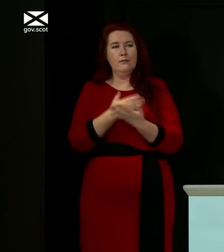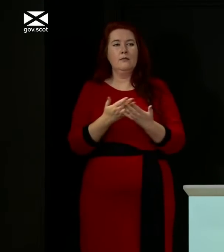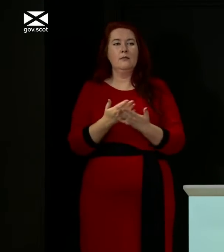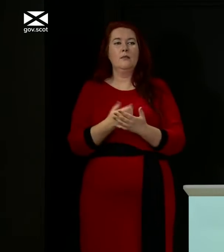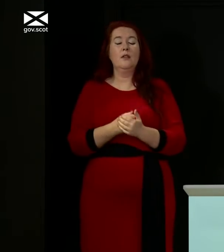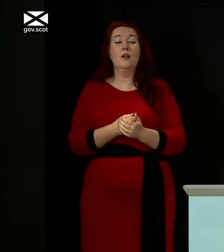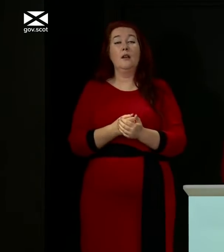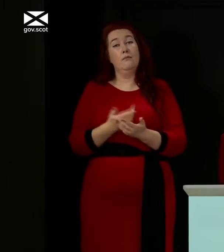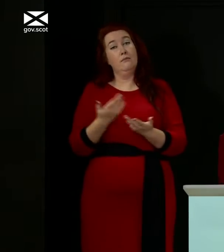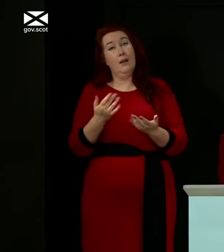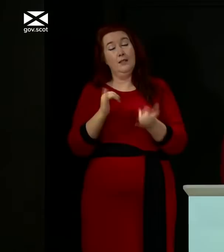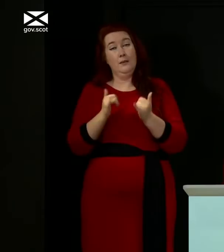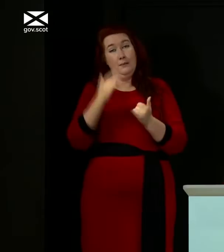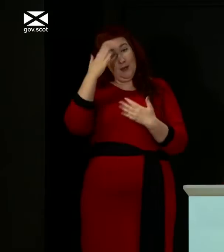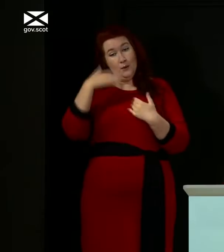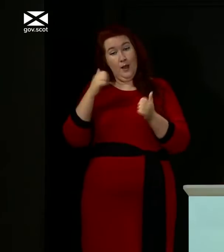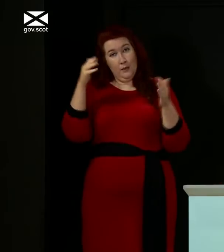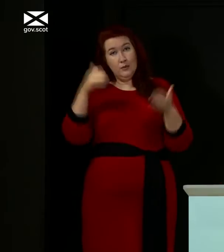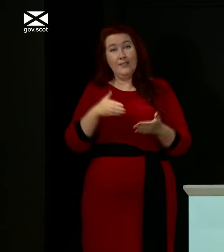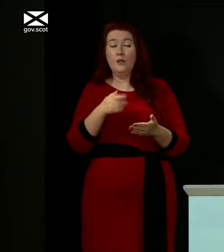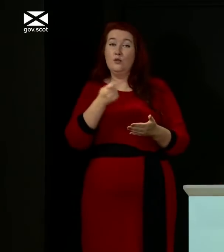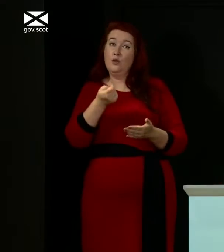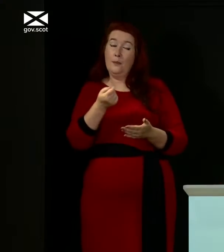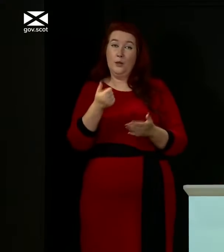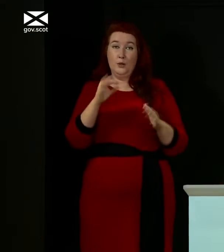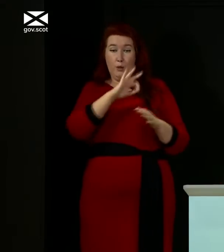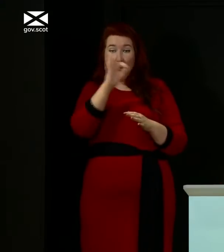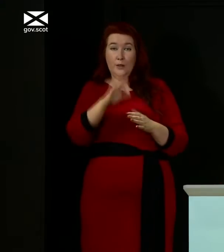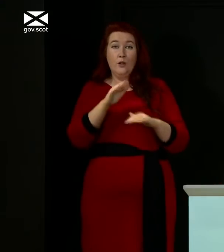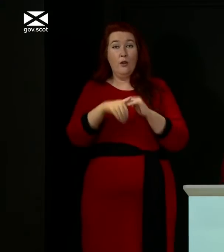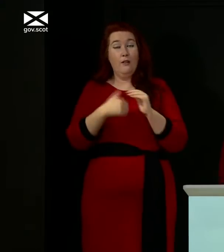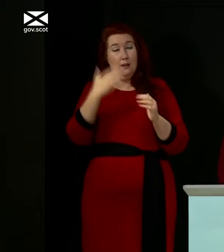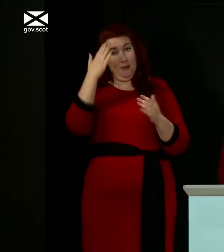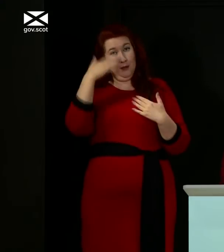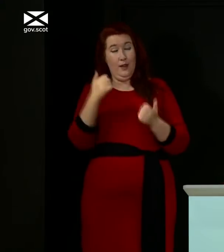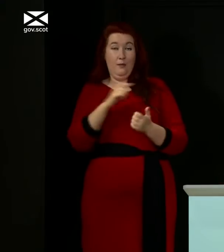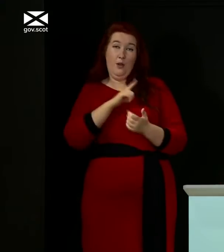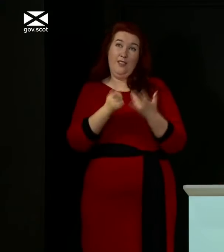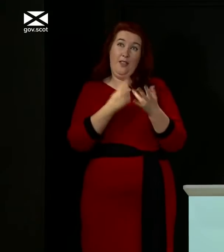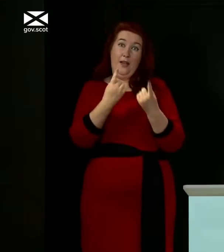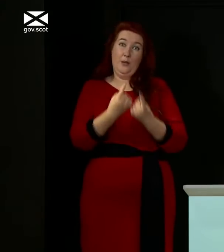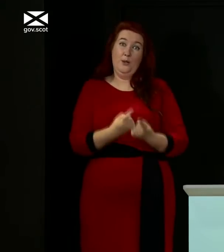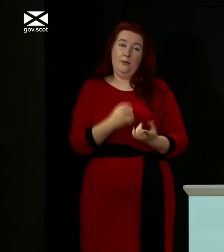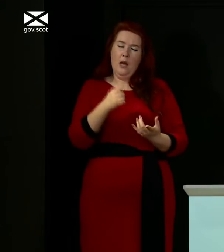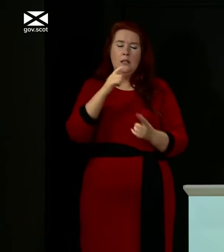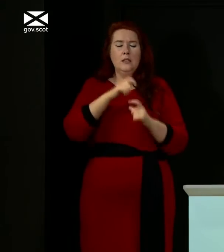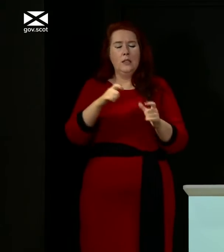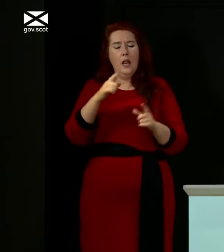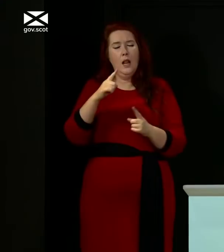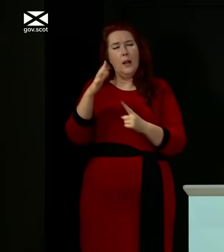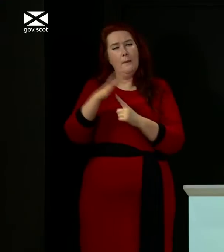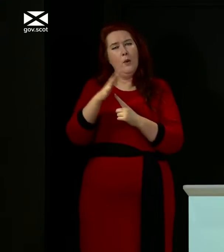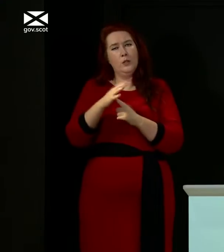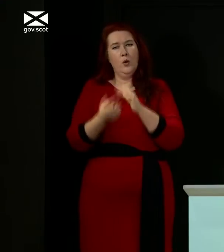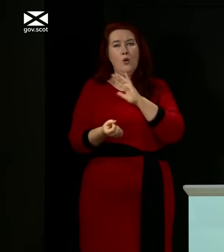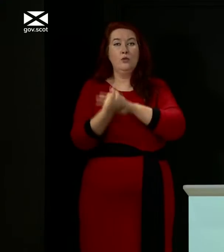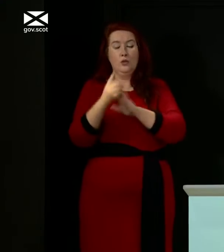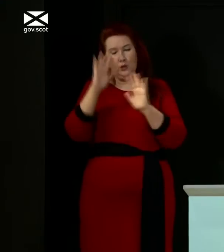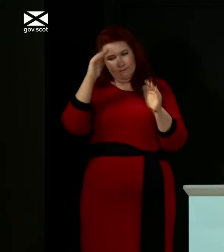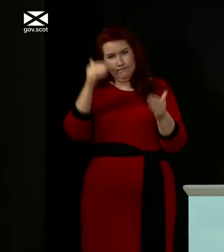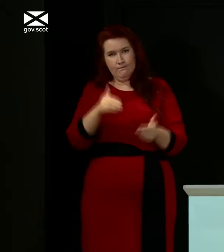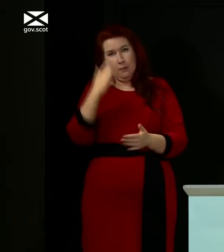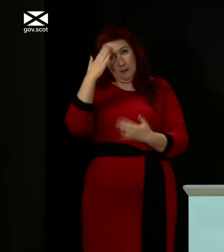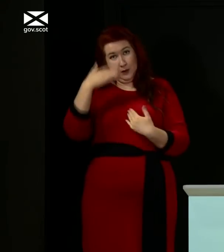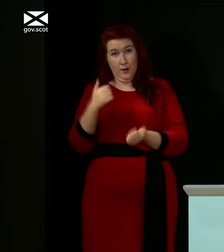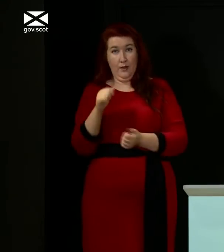not many of the questions that have come have been about mental health because there have been other issues on those days. But nevertheless, it's an important opportunity to just